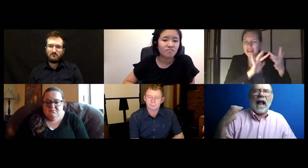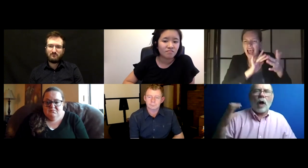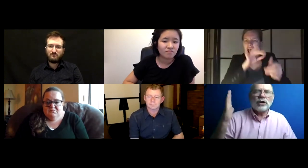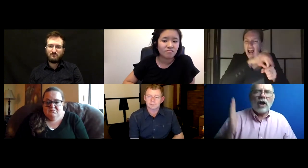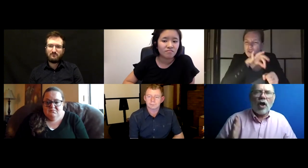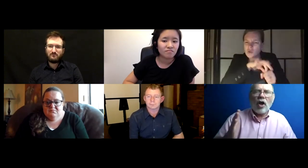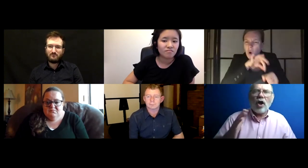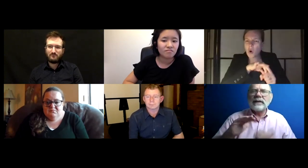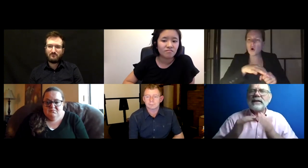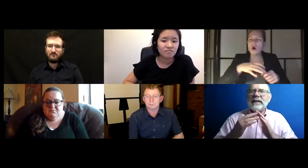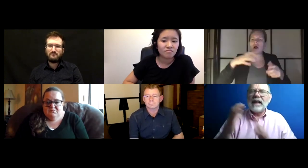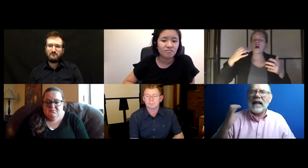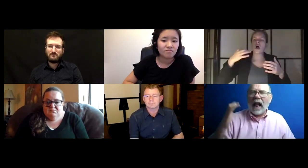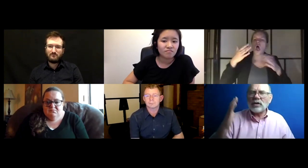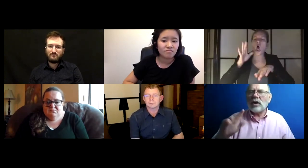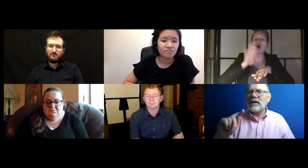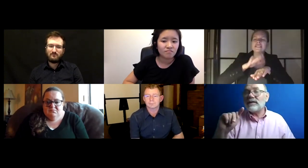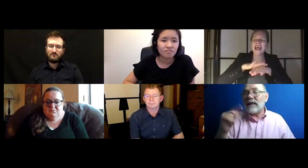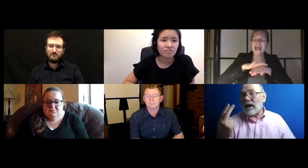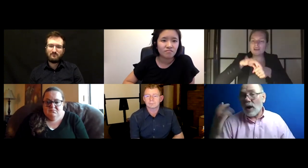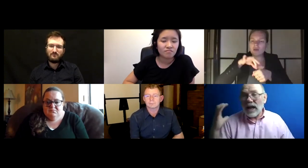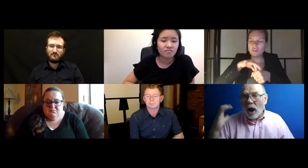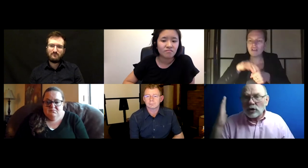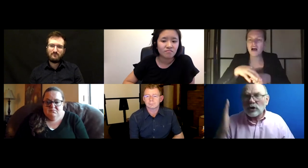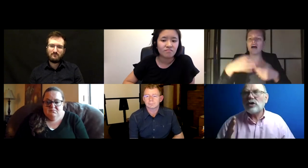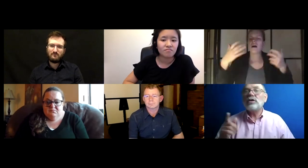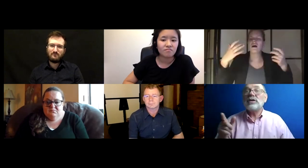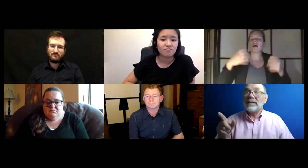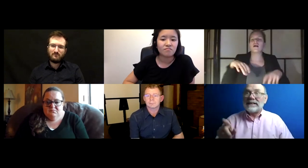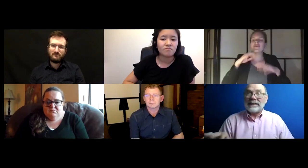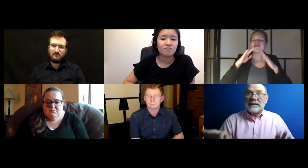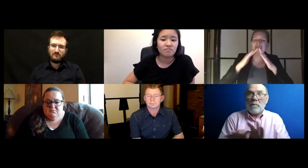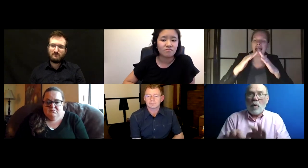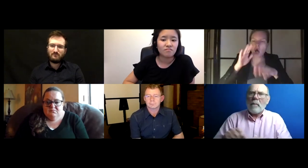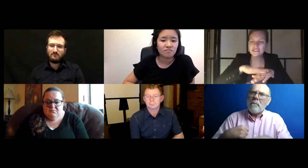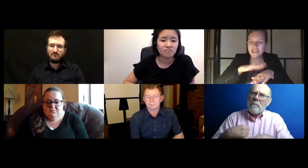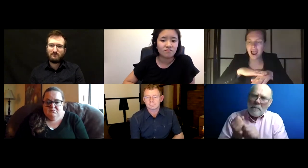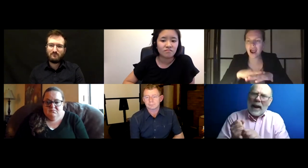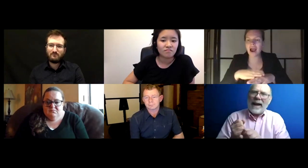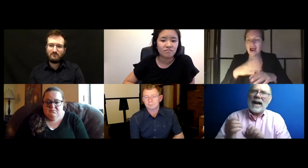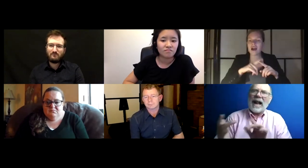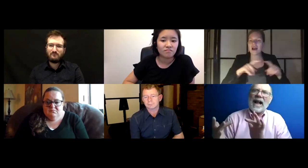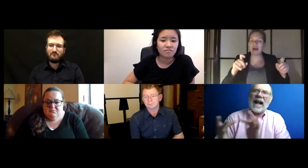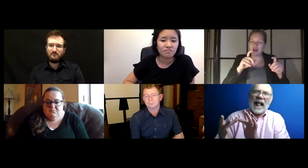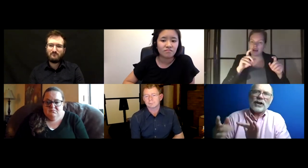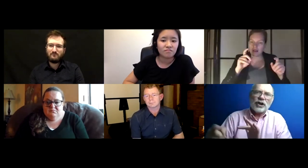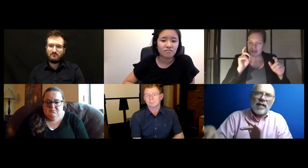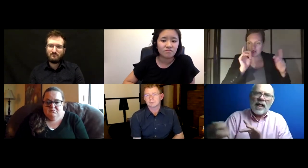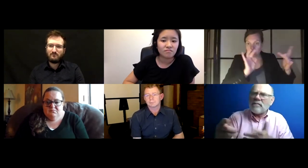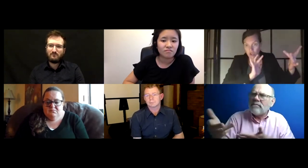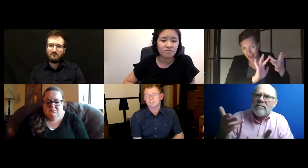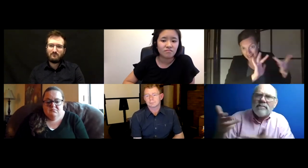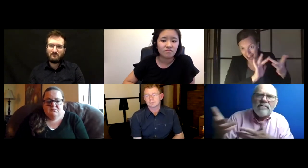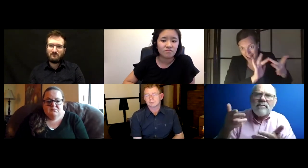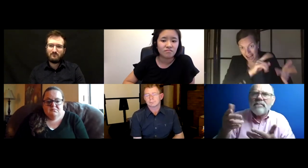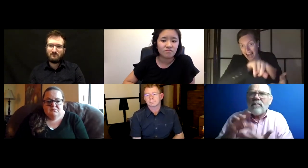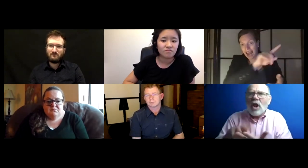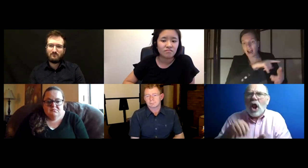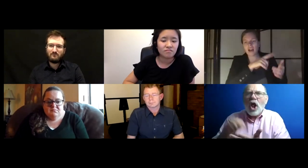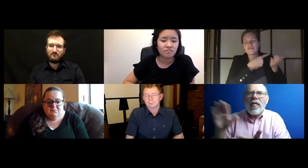member of parliament or a member of provincial parliament, a city councillor, a town councillor? they need to make